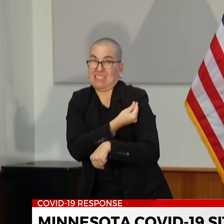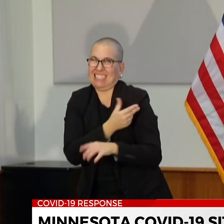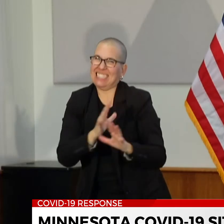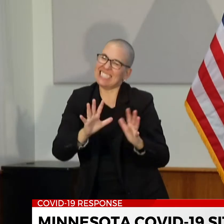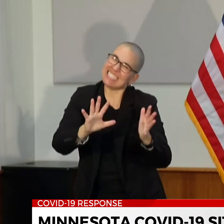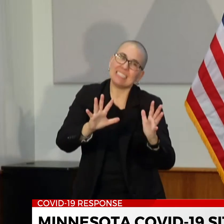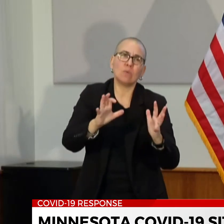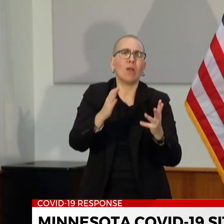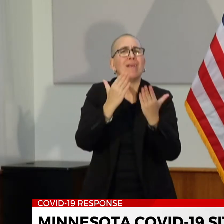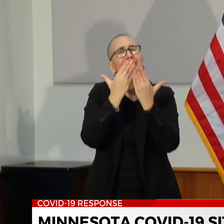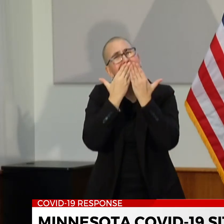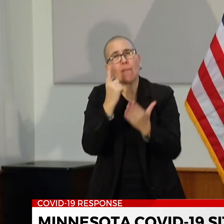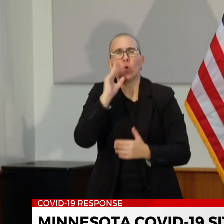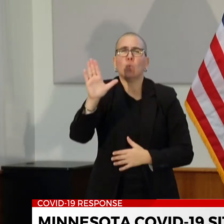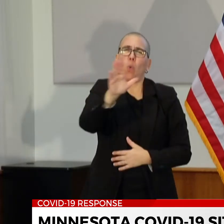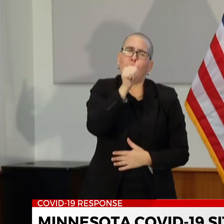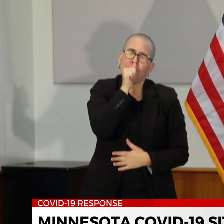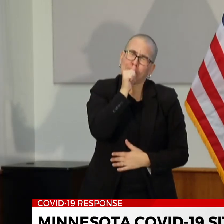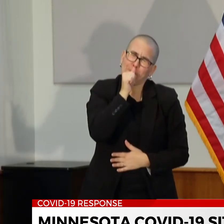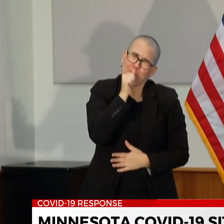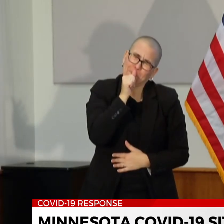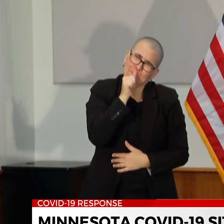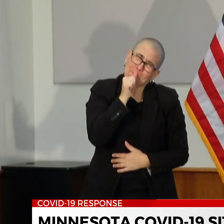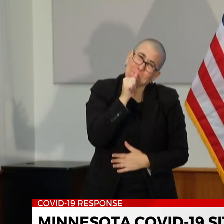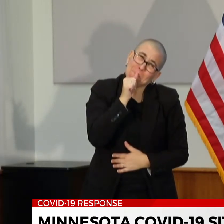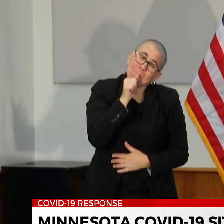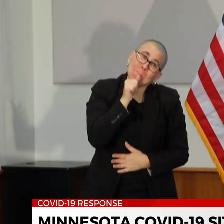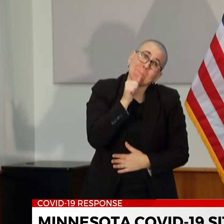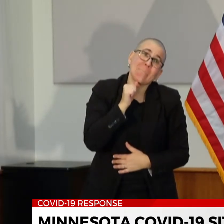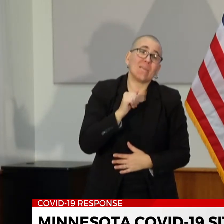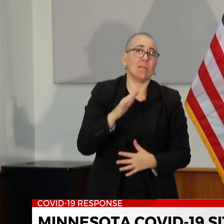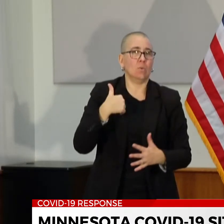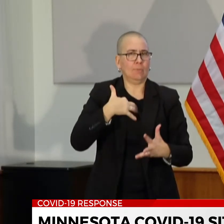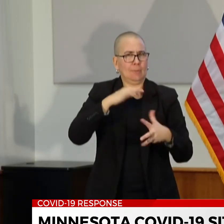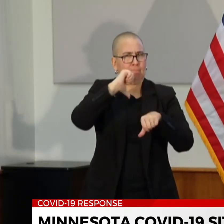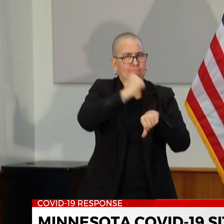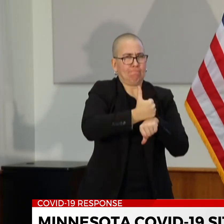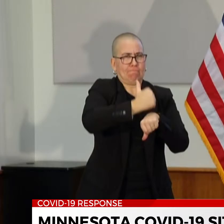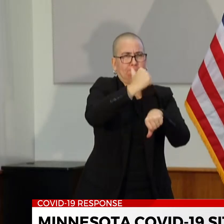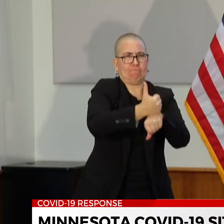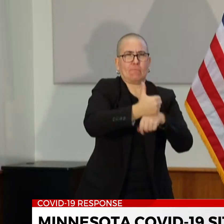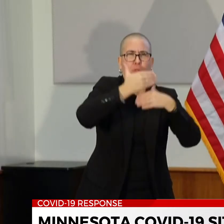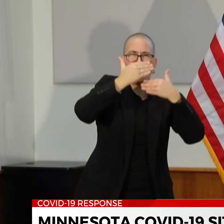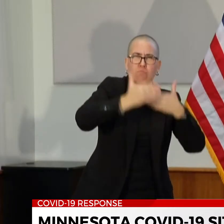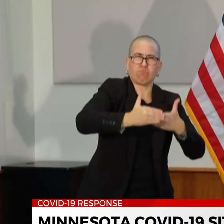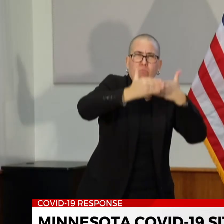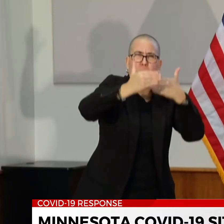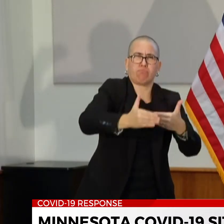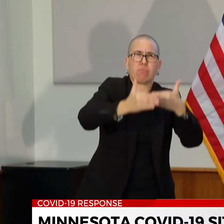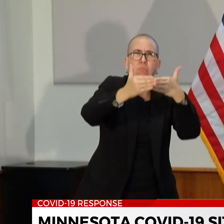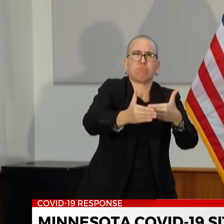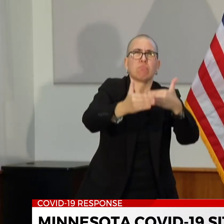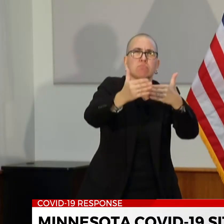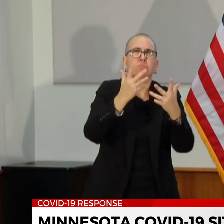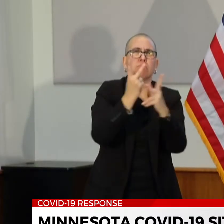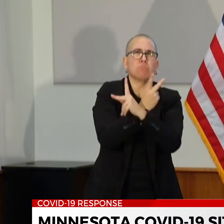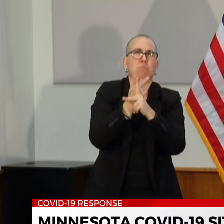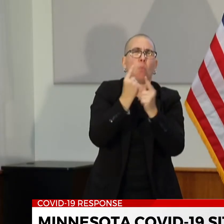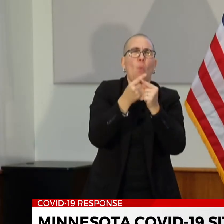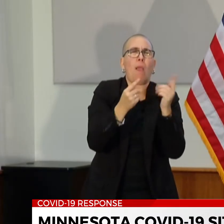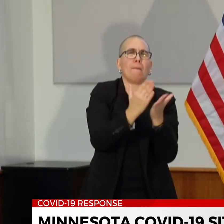a little patience on this, again, of kind of resetting where we're at to start to dig into what's next. With that,